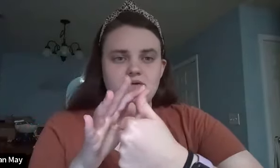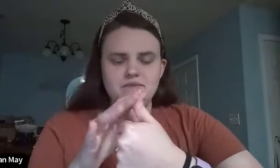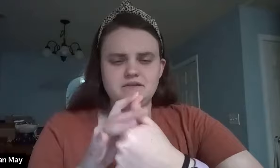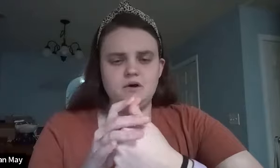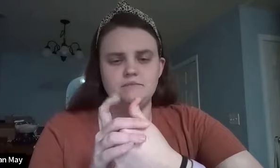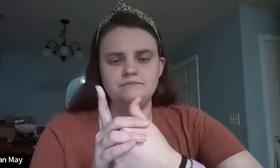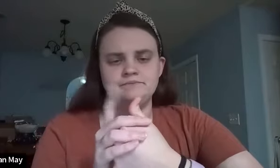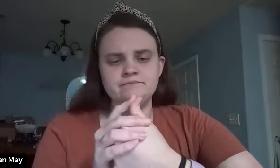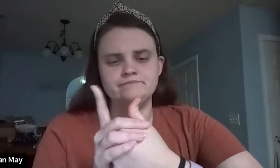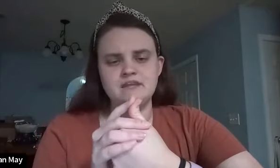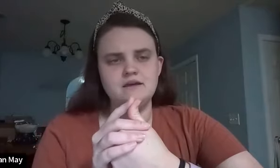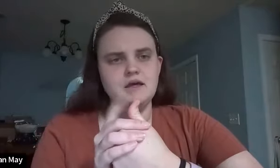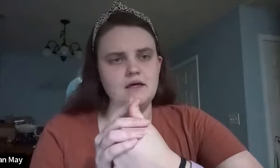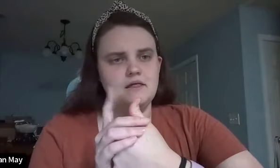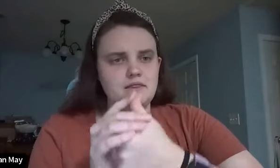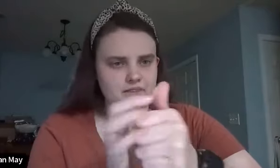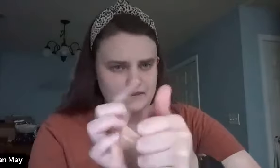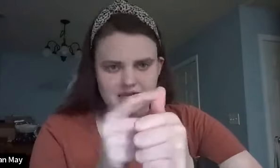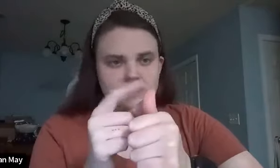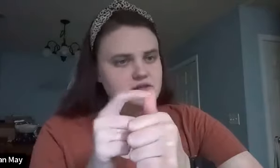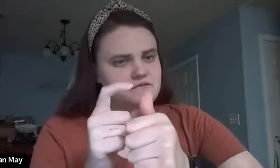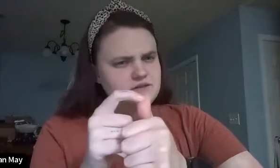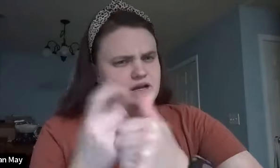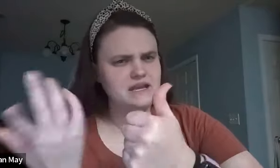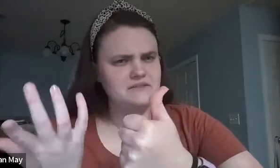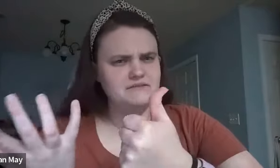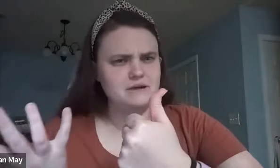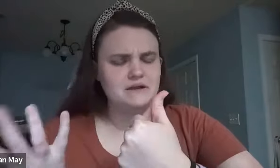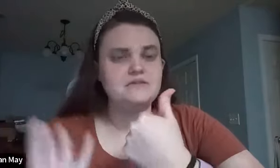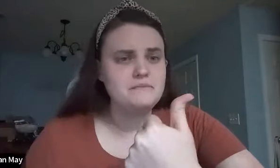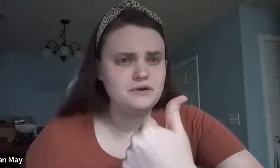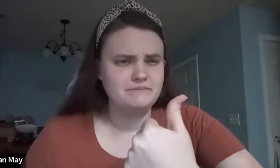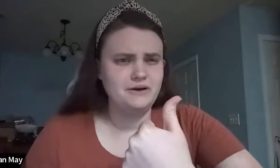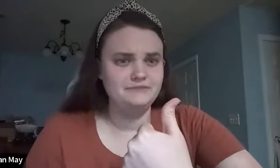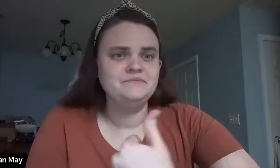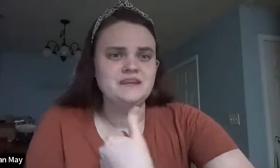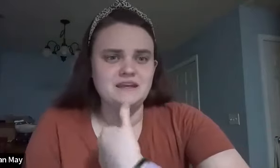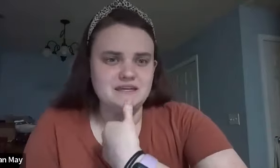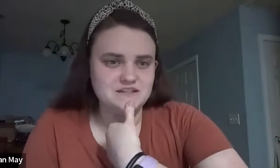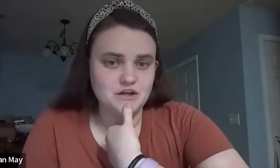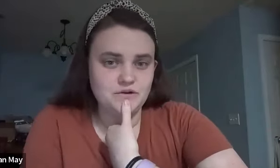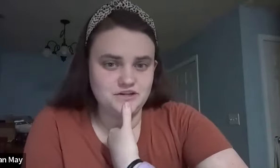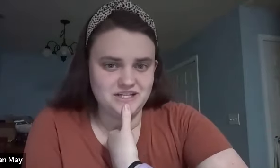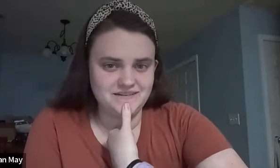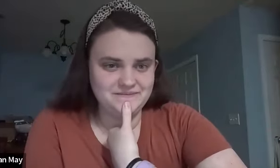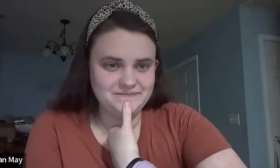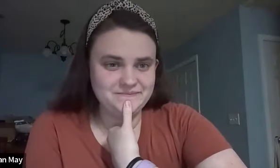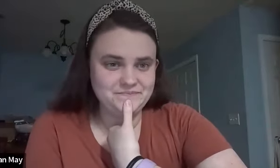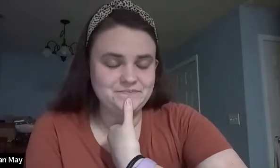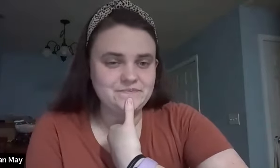not the palm. I cannot think of this. Why can't I think of it right now? The thumbprint part is going to go on your chin.